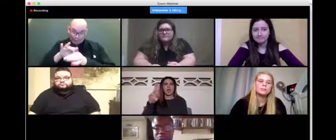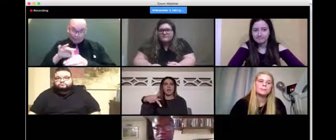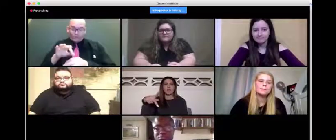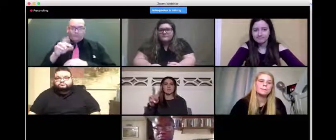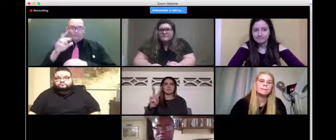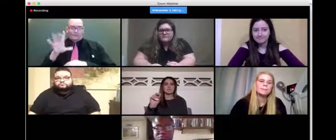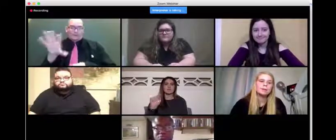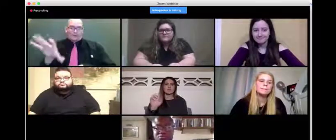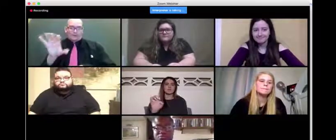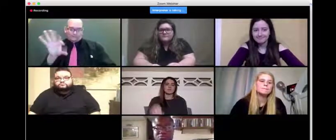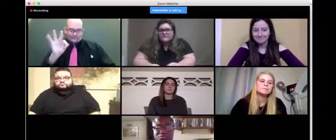many upvote